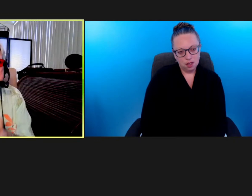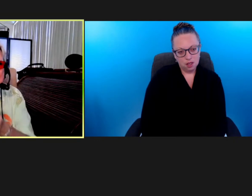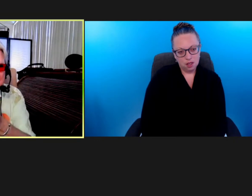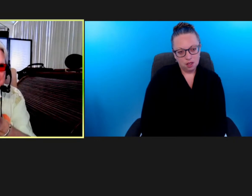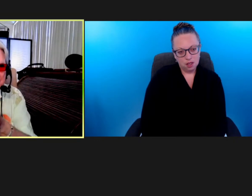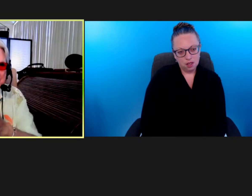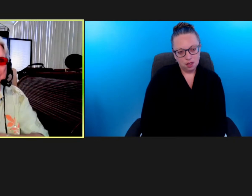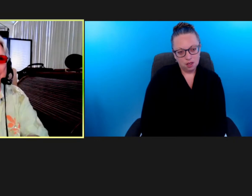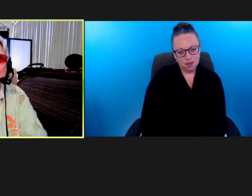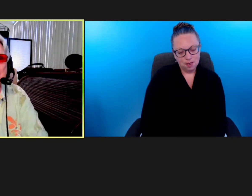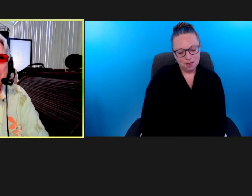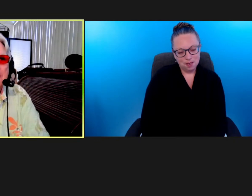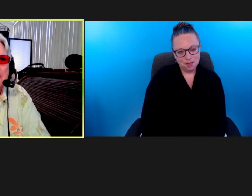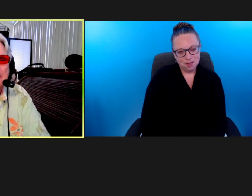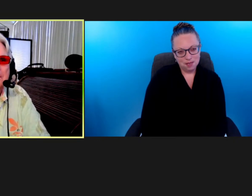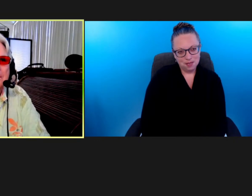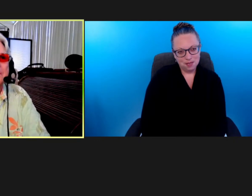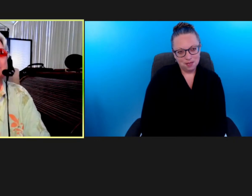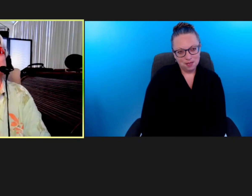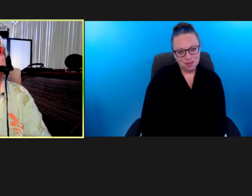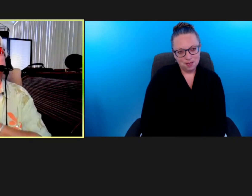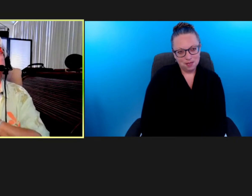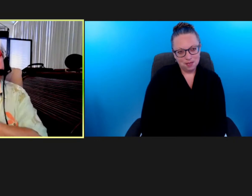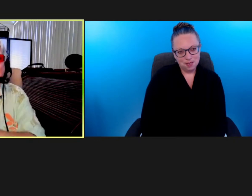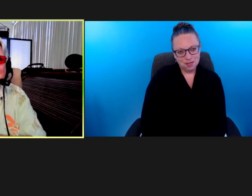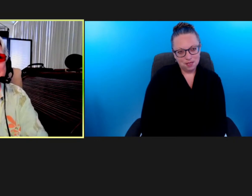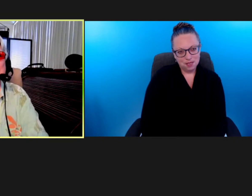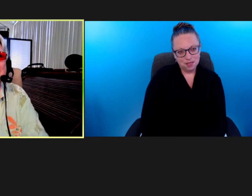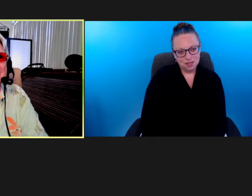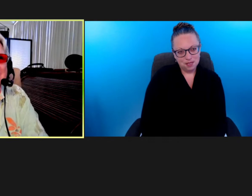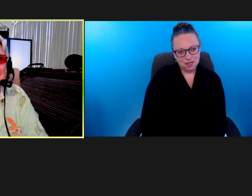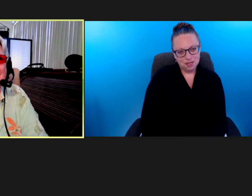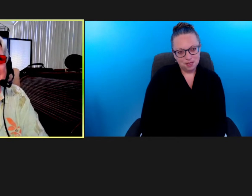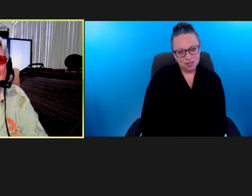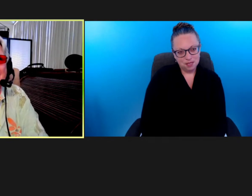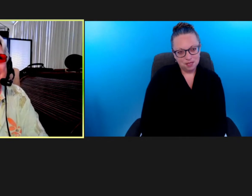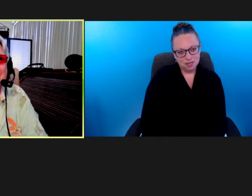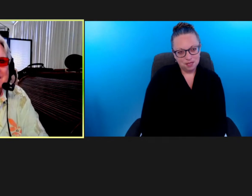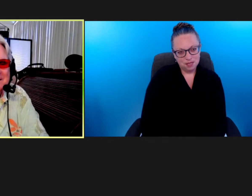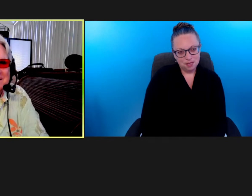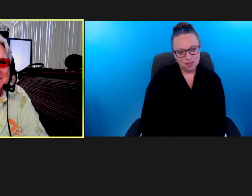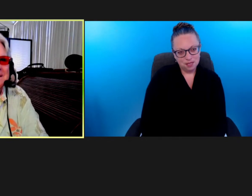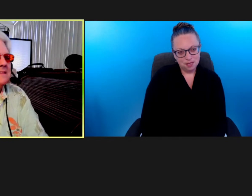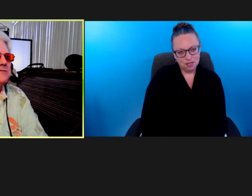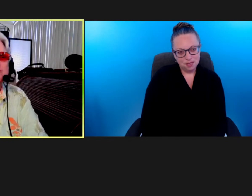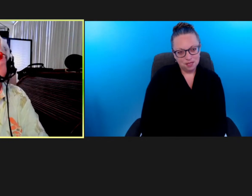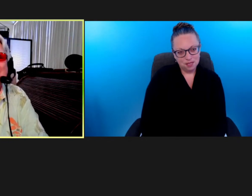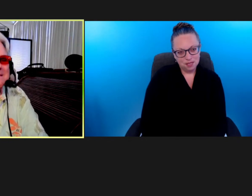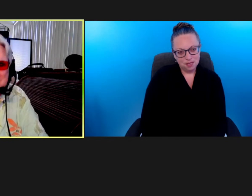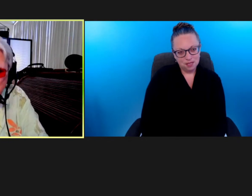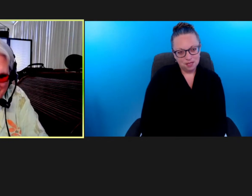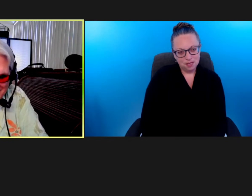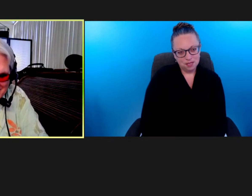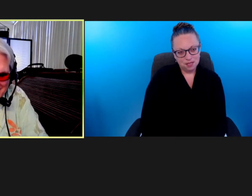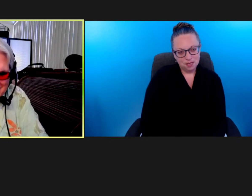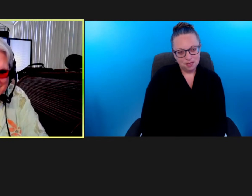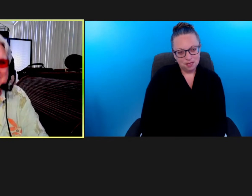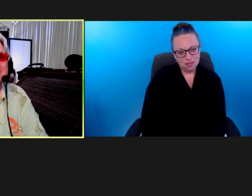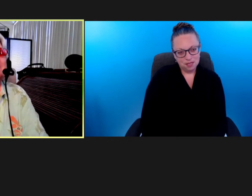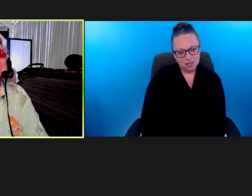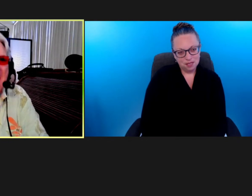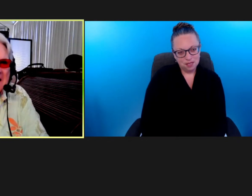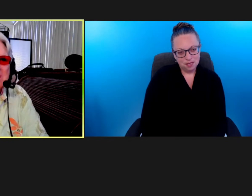people talk about their same smiling ATs. Build it elegant and clean, a functional machine, sweet, sweet,